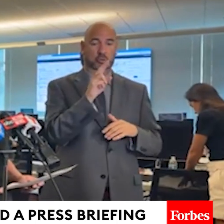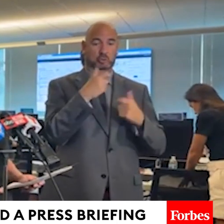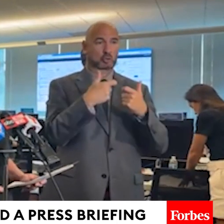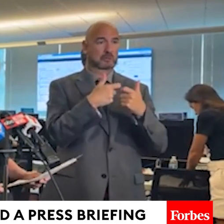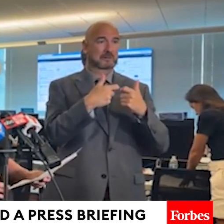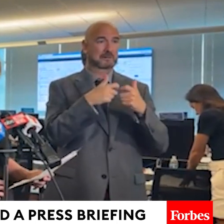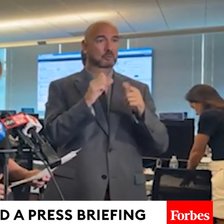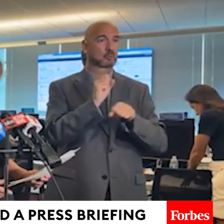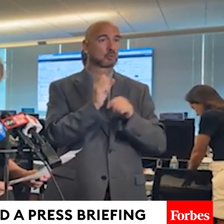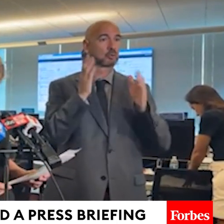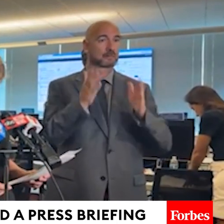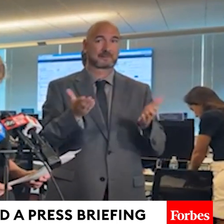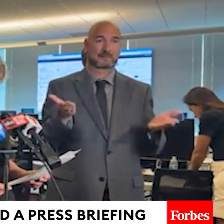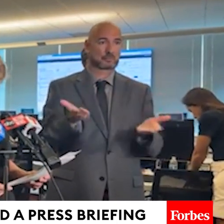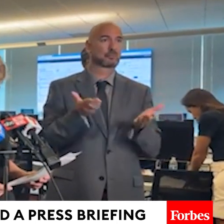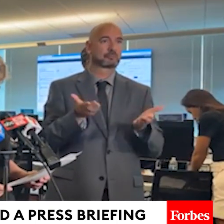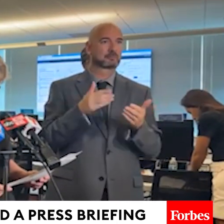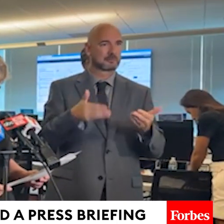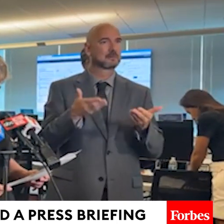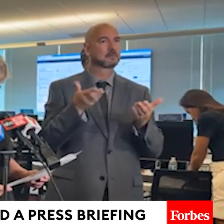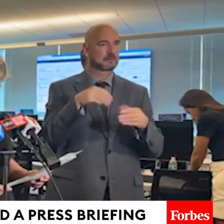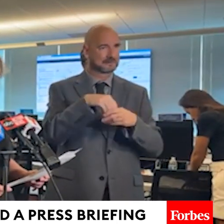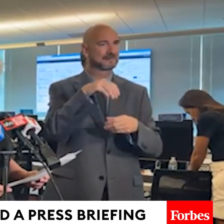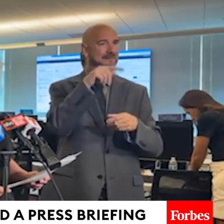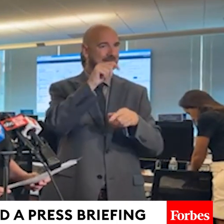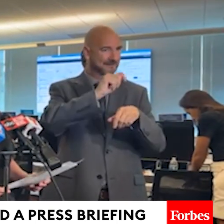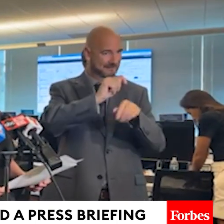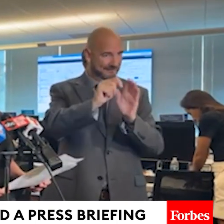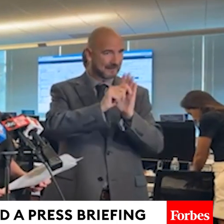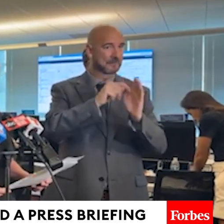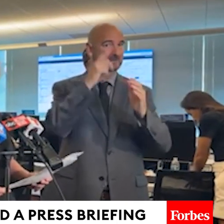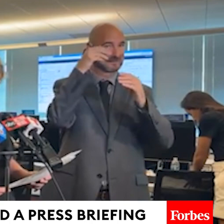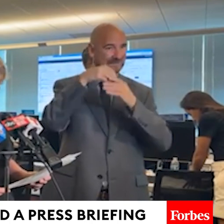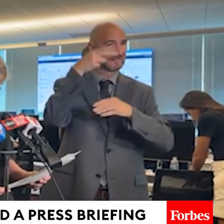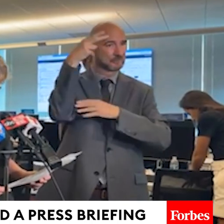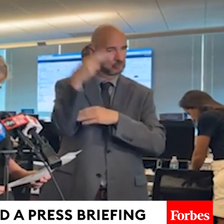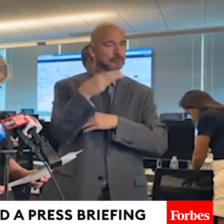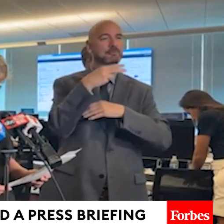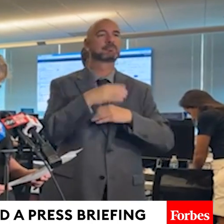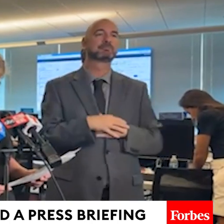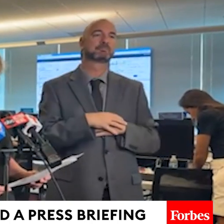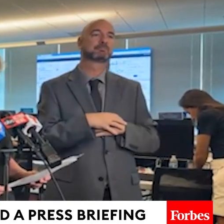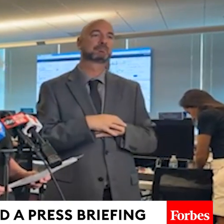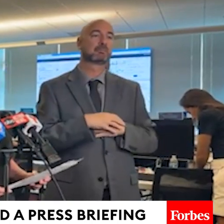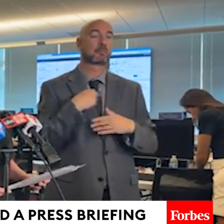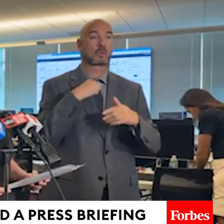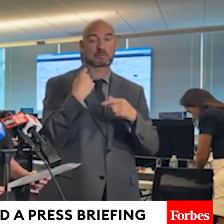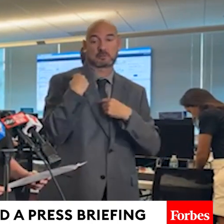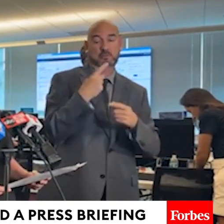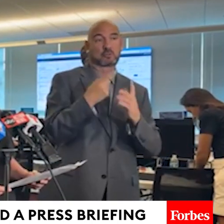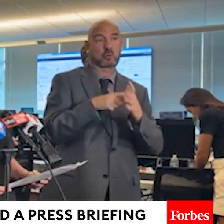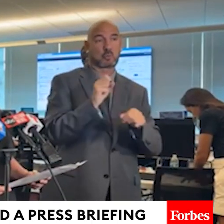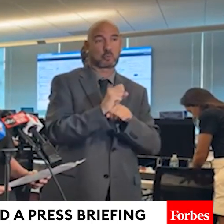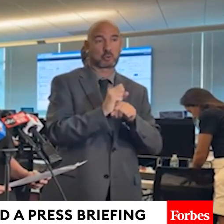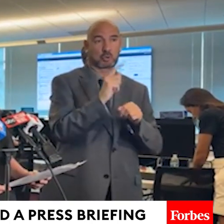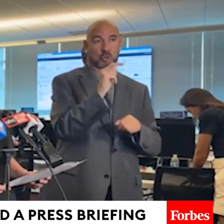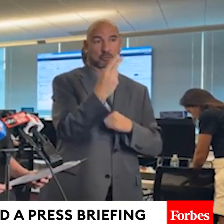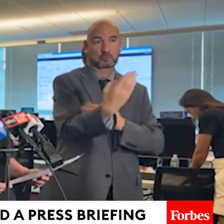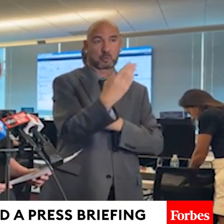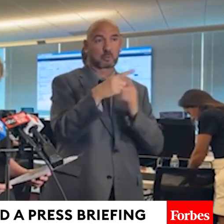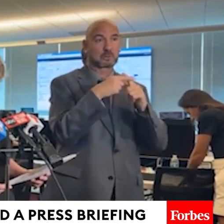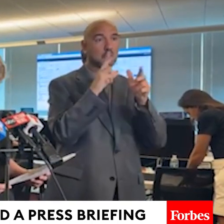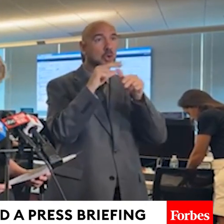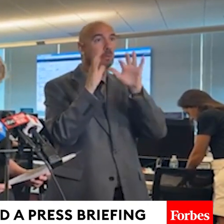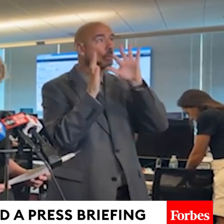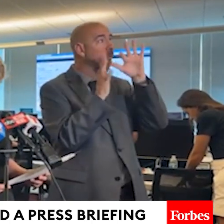Tampa Electric's history. We began to work Thursday morning at 7 a.m. as soon as conditions allowed and have